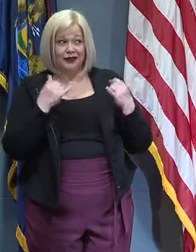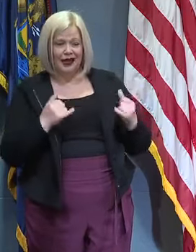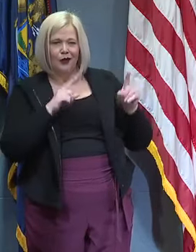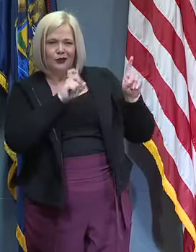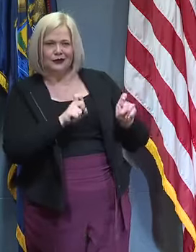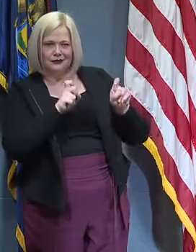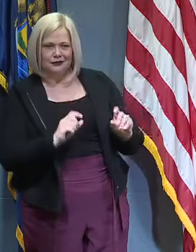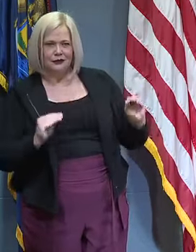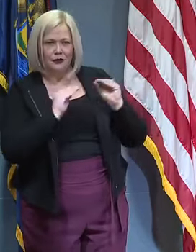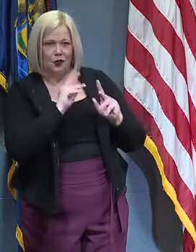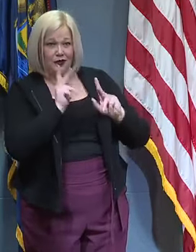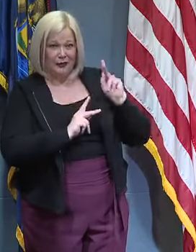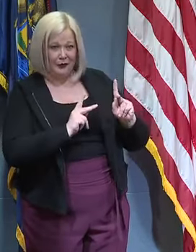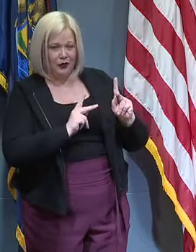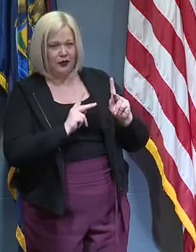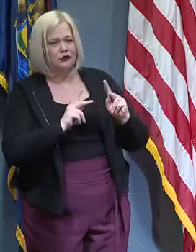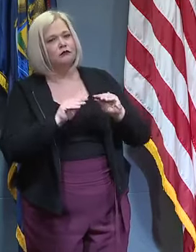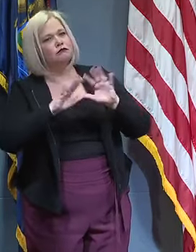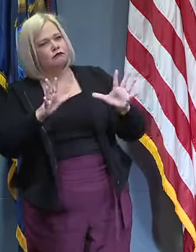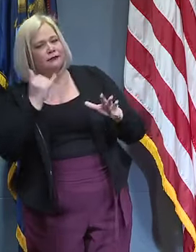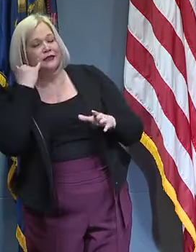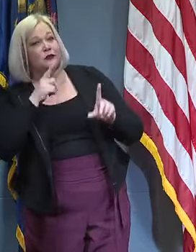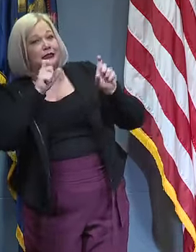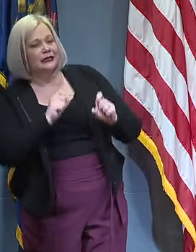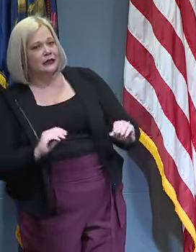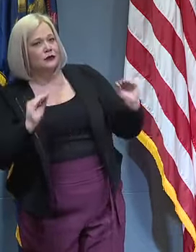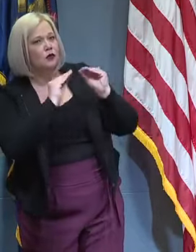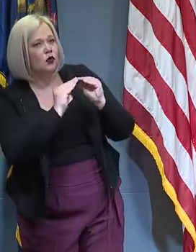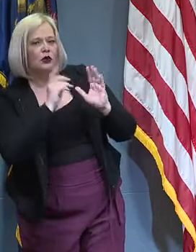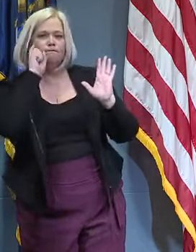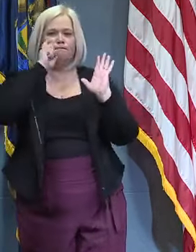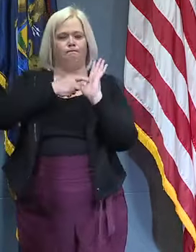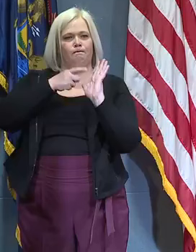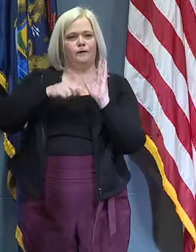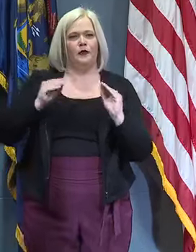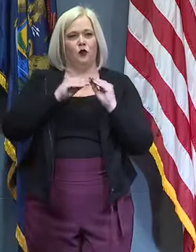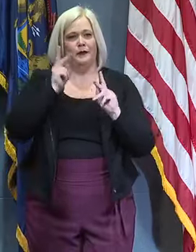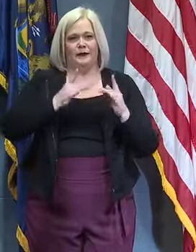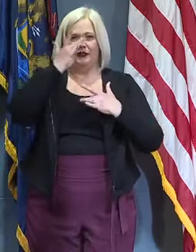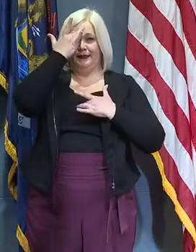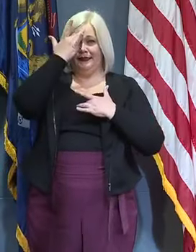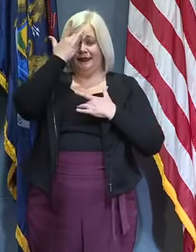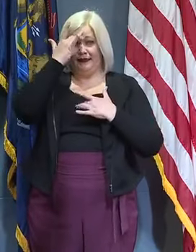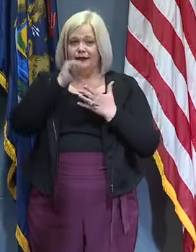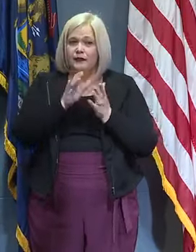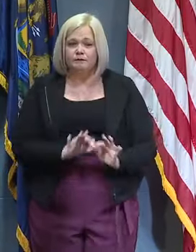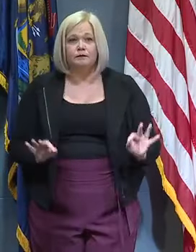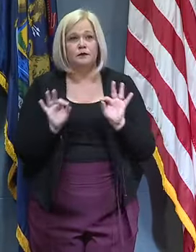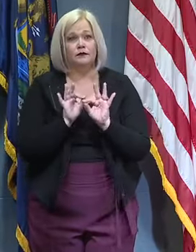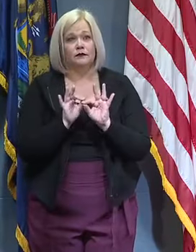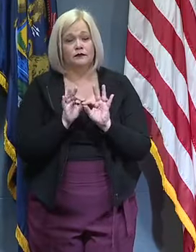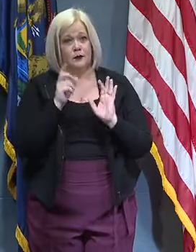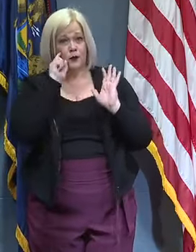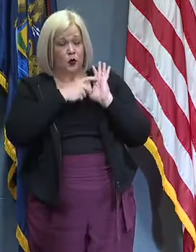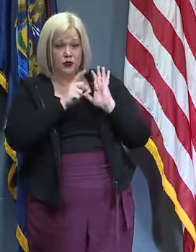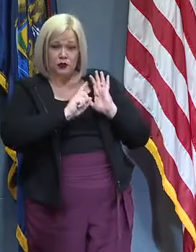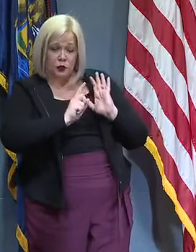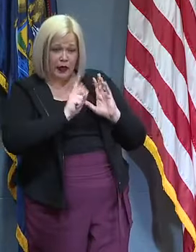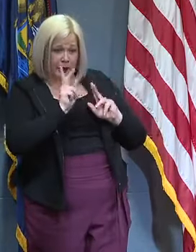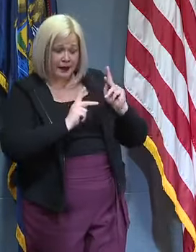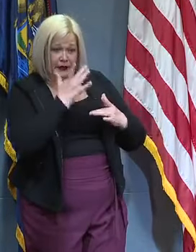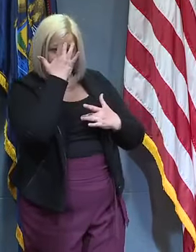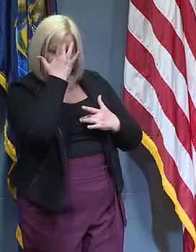we're going to find more disease, and that is definitely what we want. Knowing where the disease is how we will help to stop the